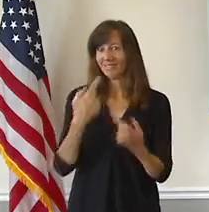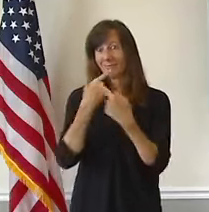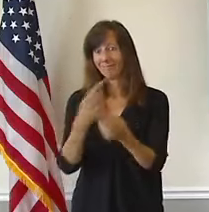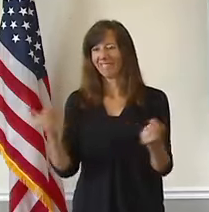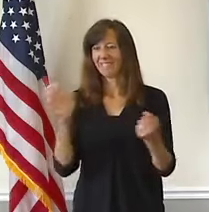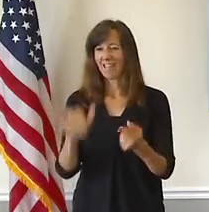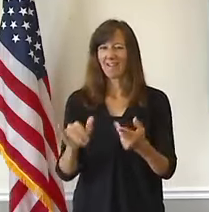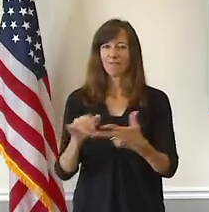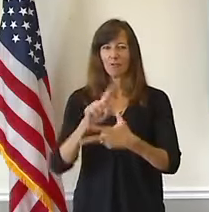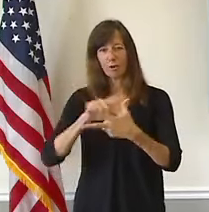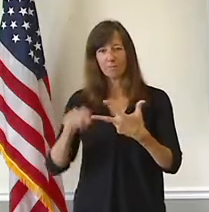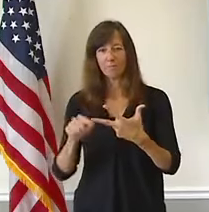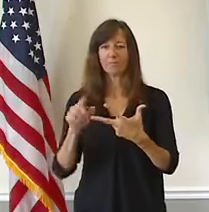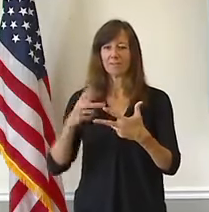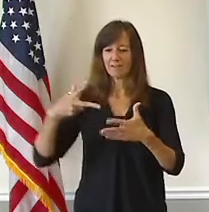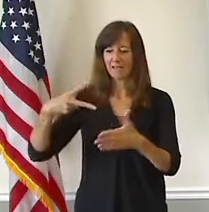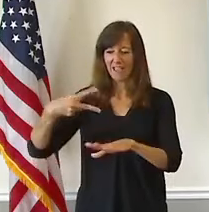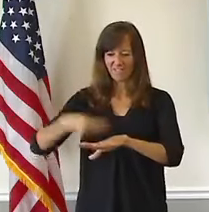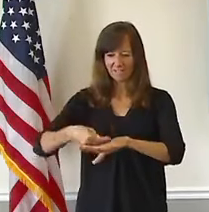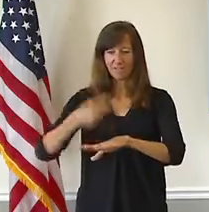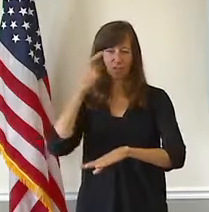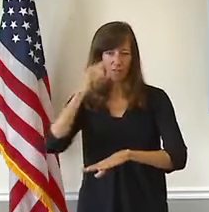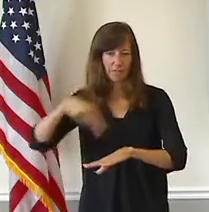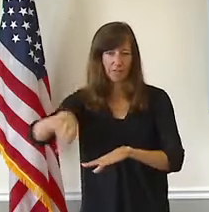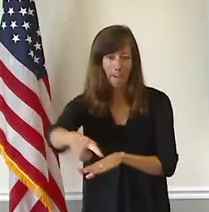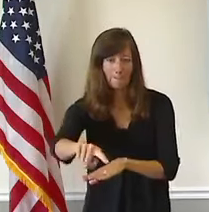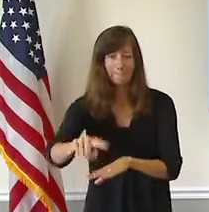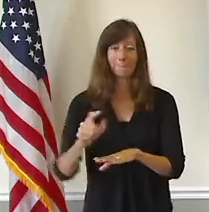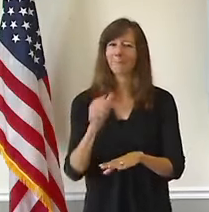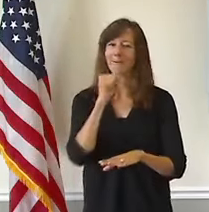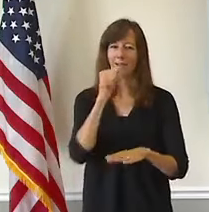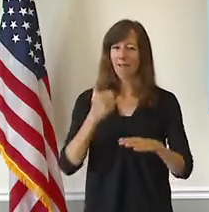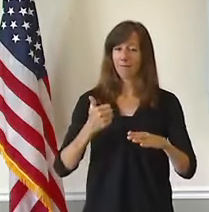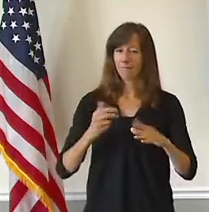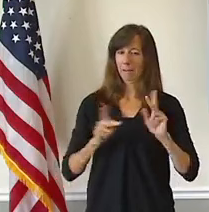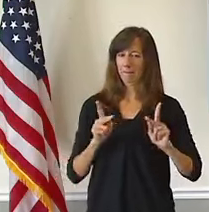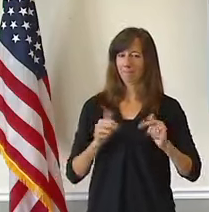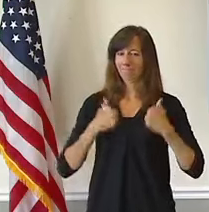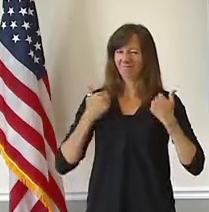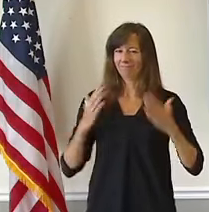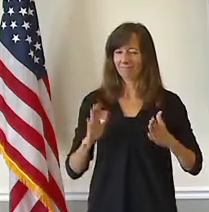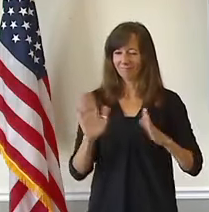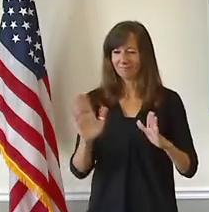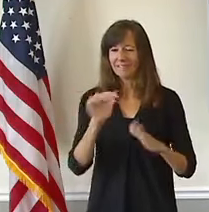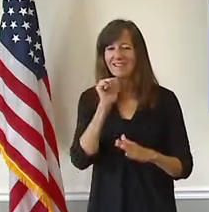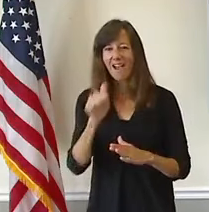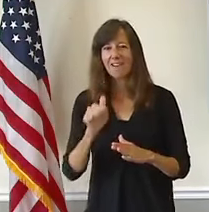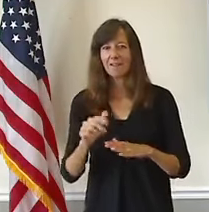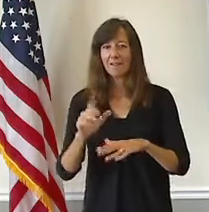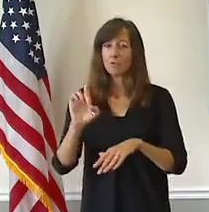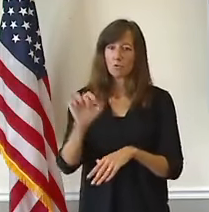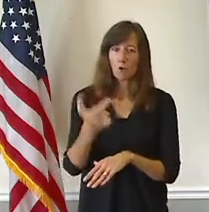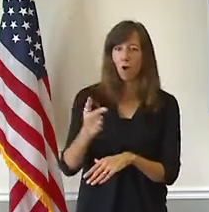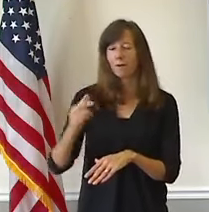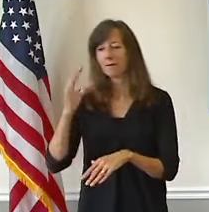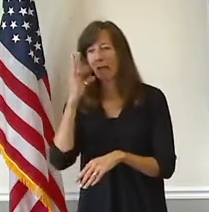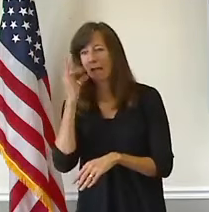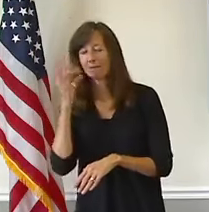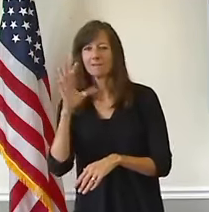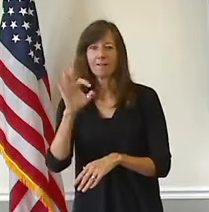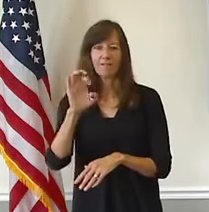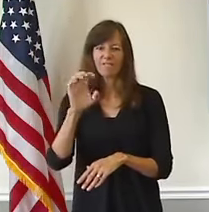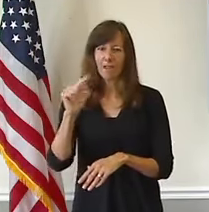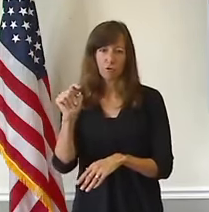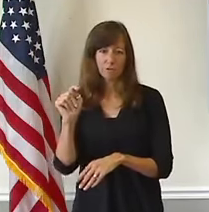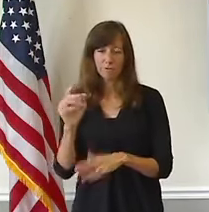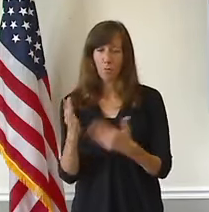ferrets on August the 29th from 8 a.m. to 12 p.m. Hey, listen, whatever pet you like. Andrew, I